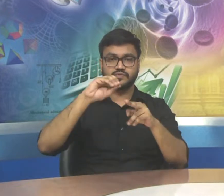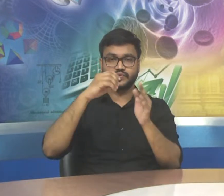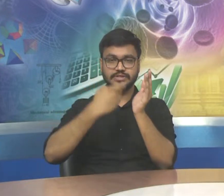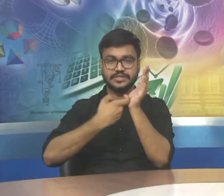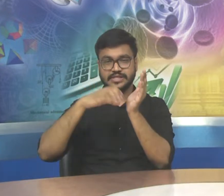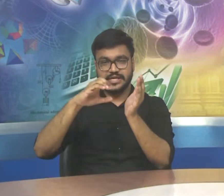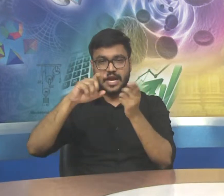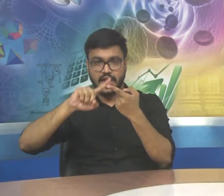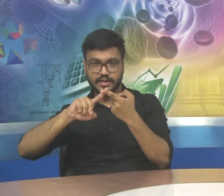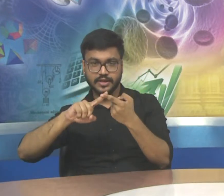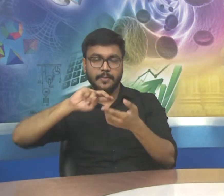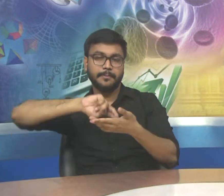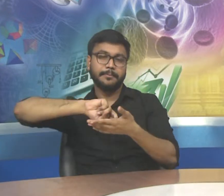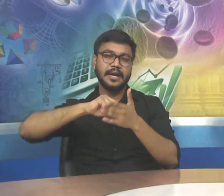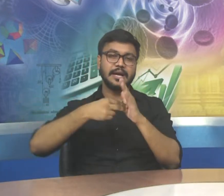First is force.